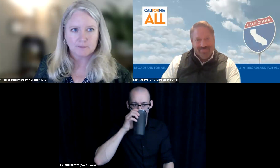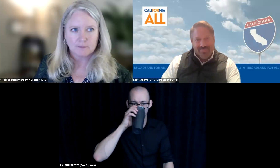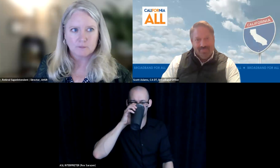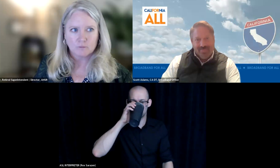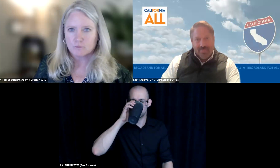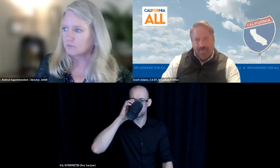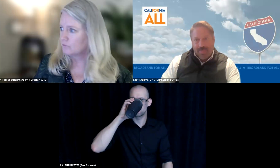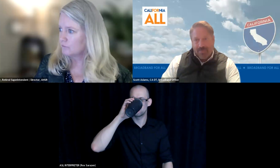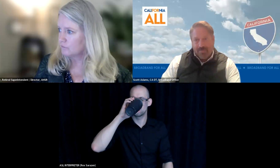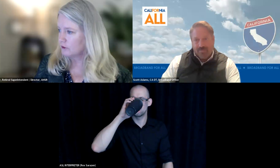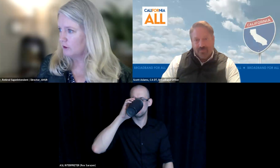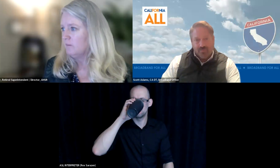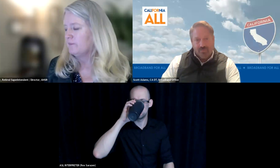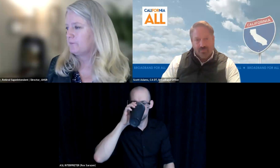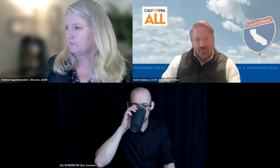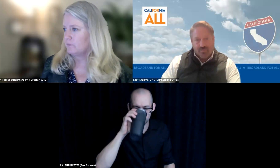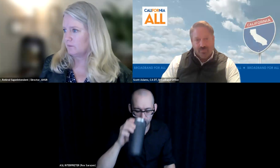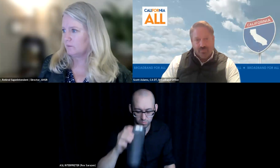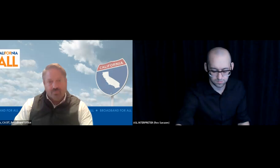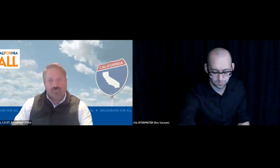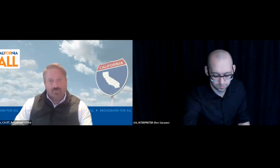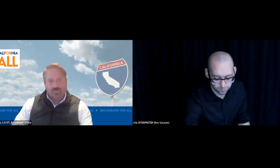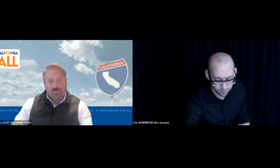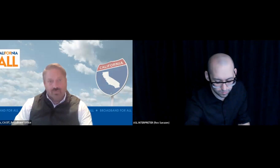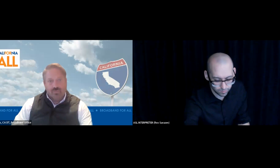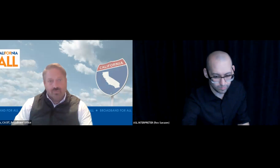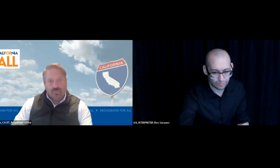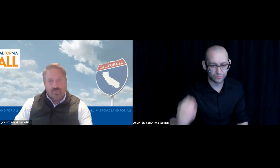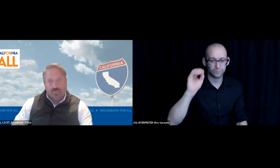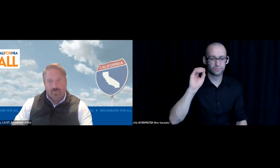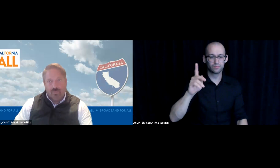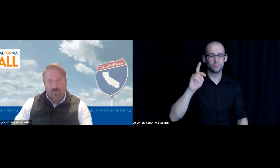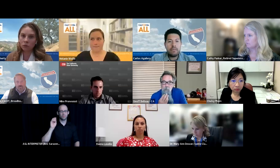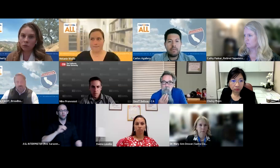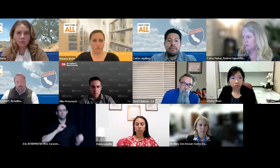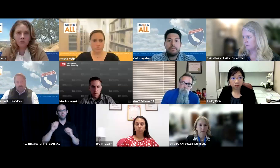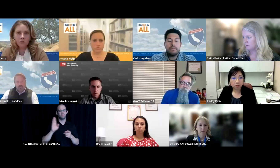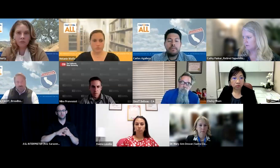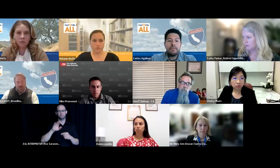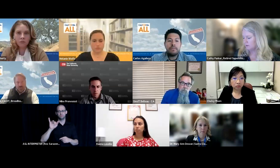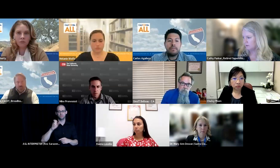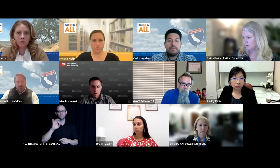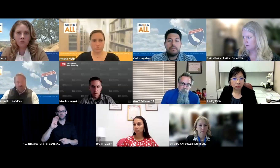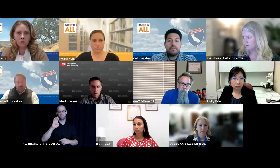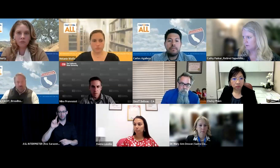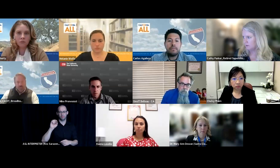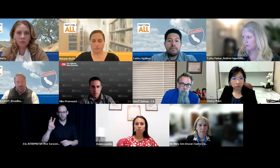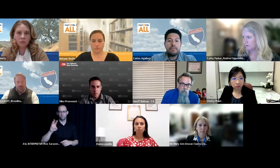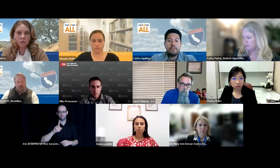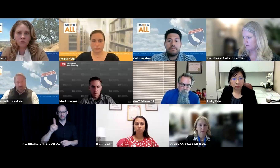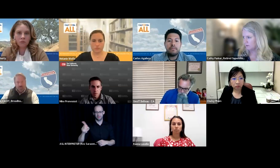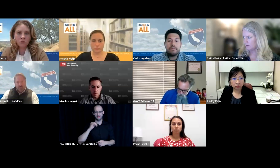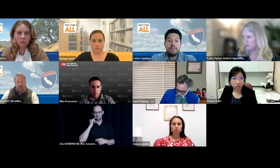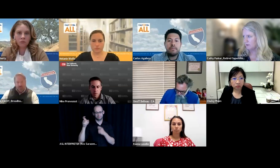All right. We're moving on to Jeff Below. He is an education administrator with the California Department of